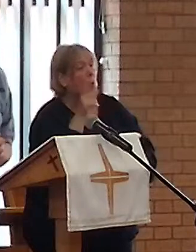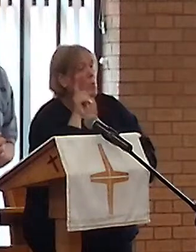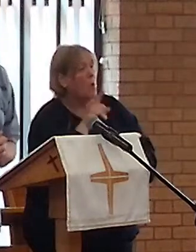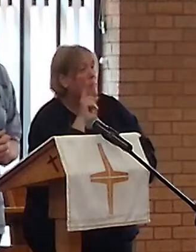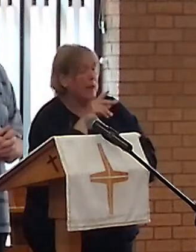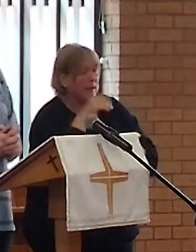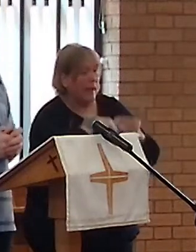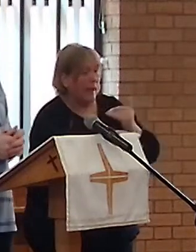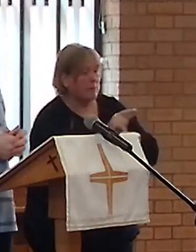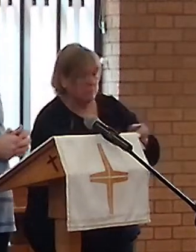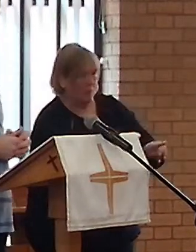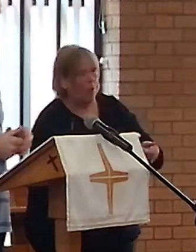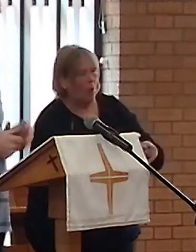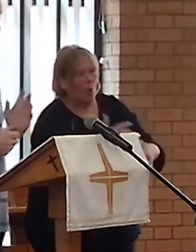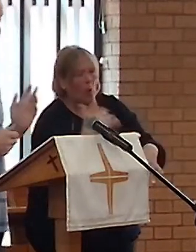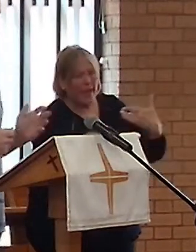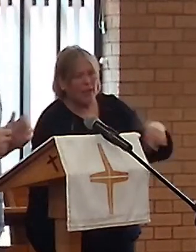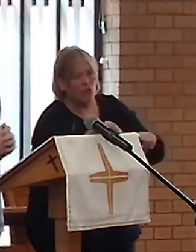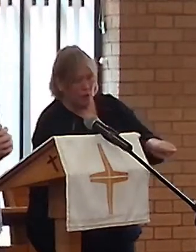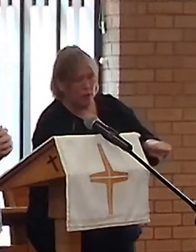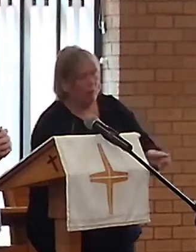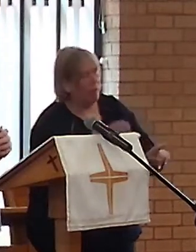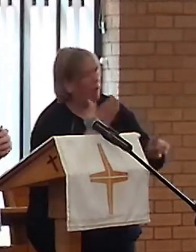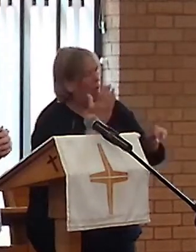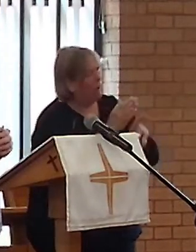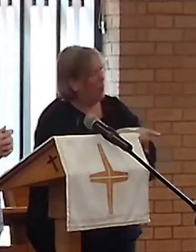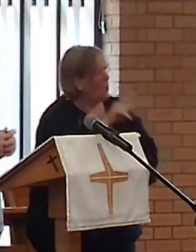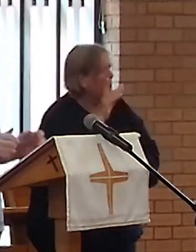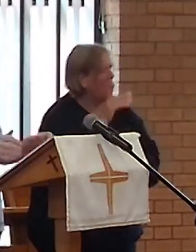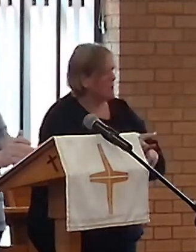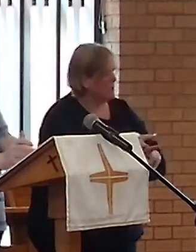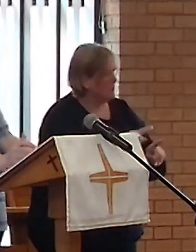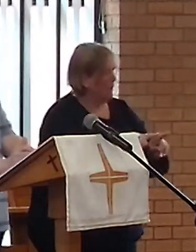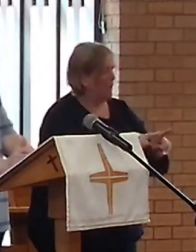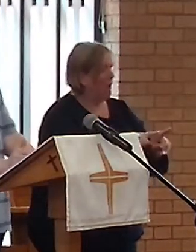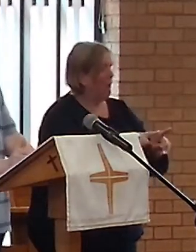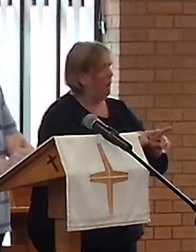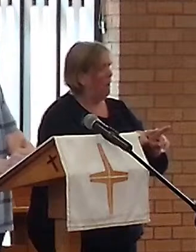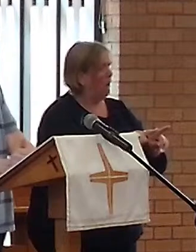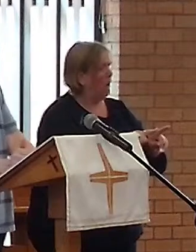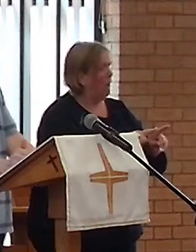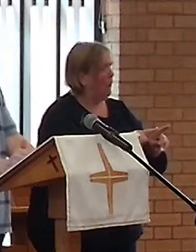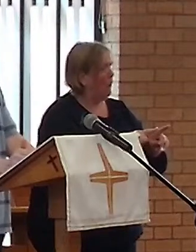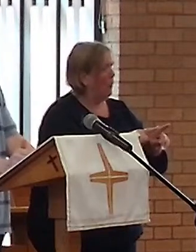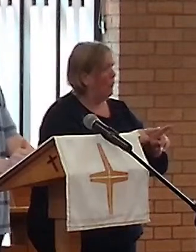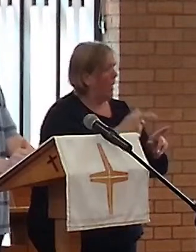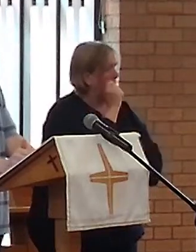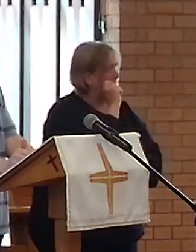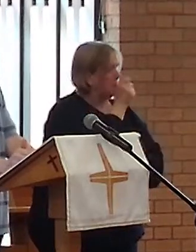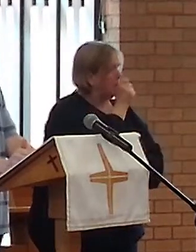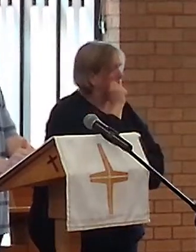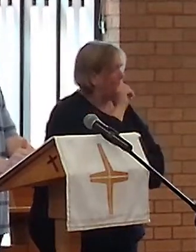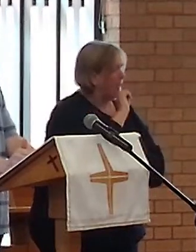injured. You recognize the woman as the wife of your divisional inspector who's away on a course.